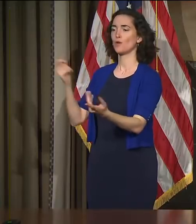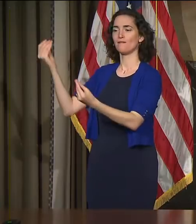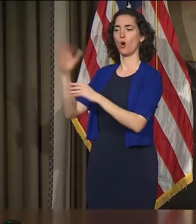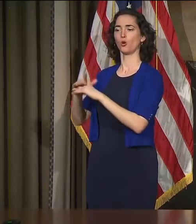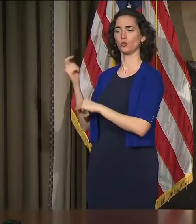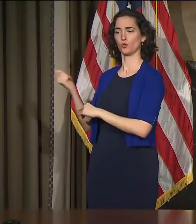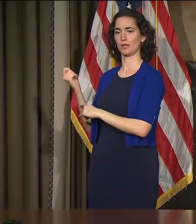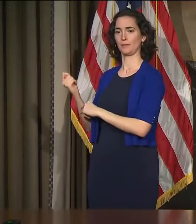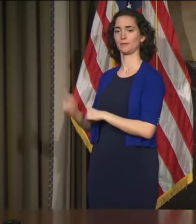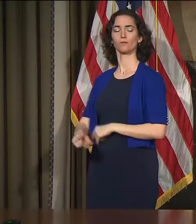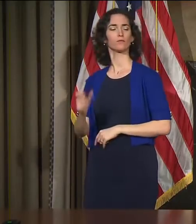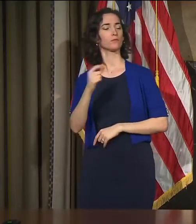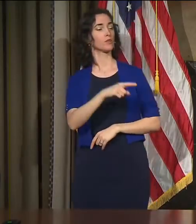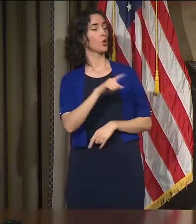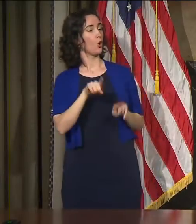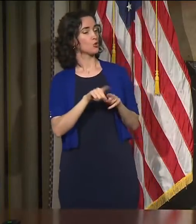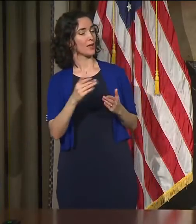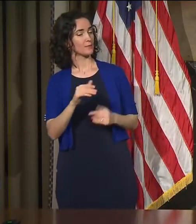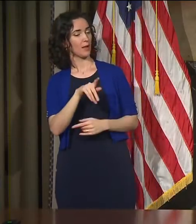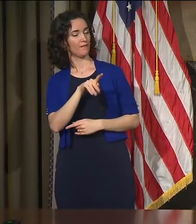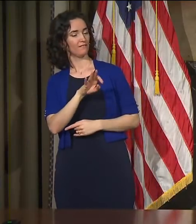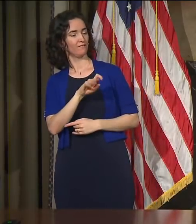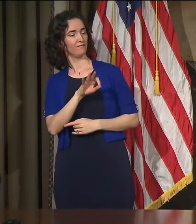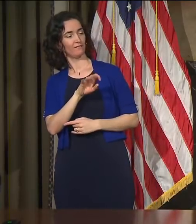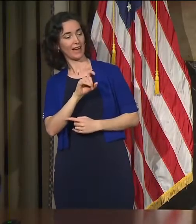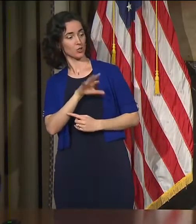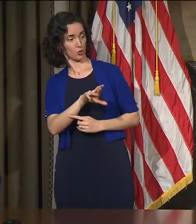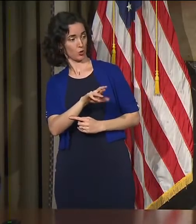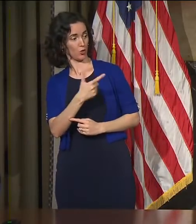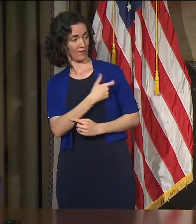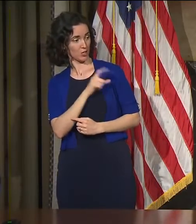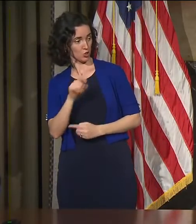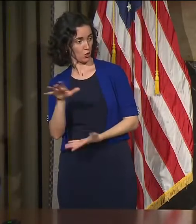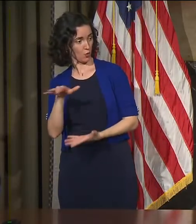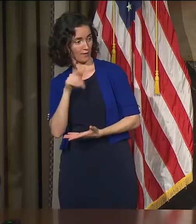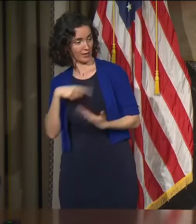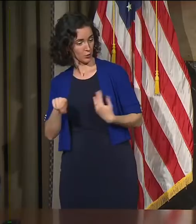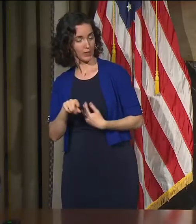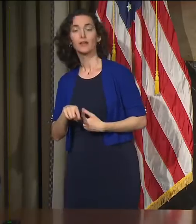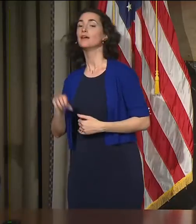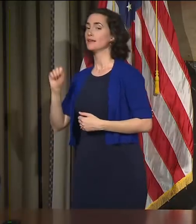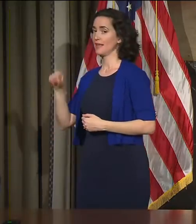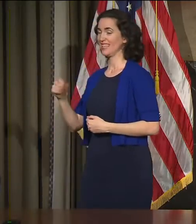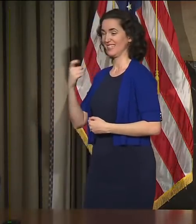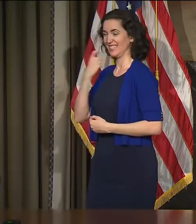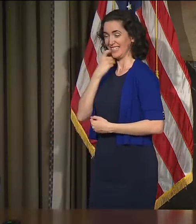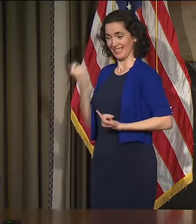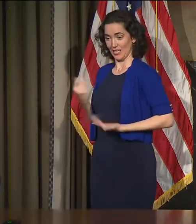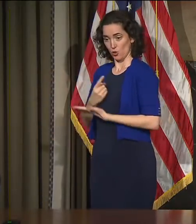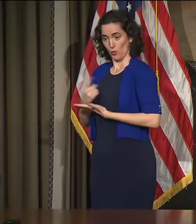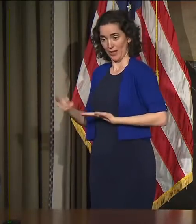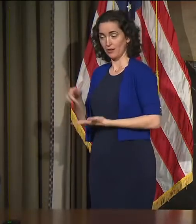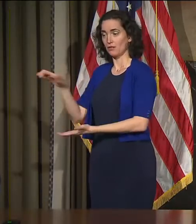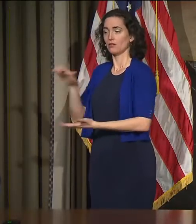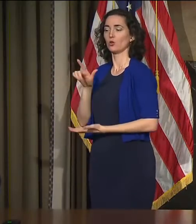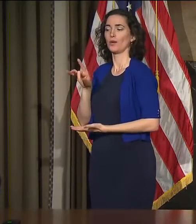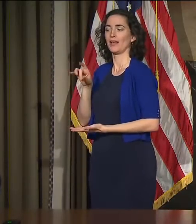we expecting any Pfizer doses? Yeah. So Pfizer, this week's allocation is